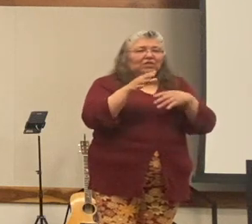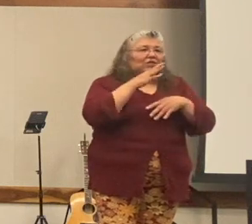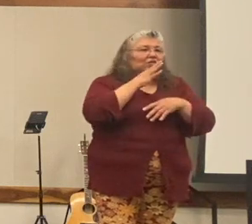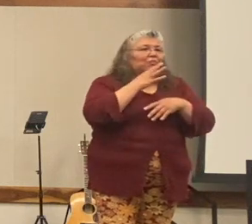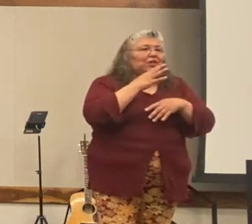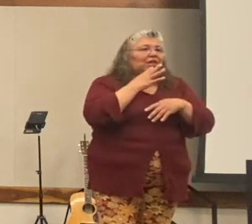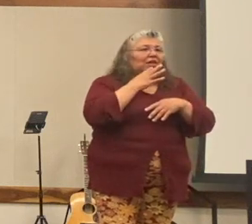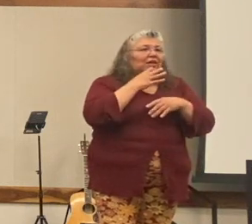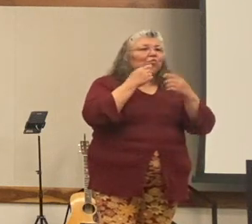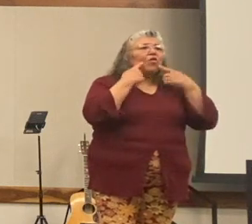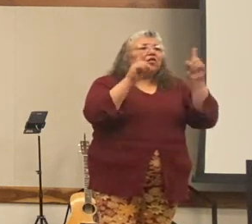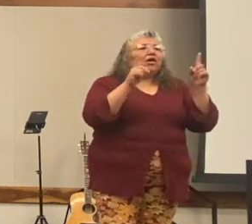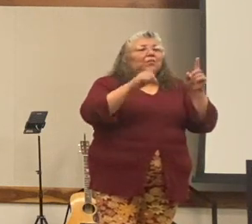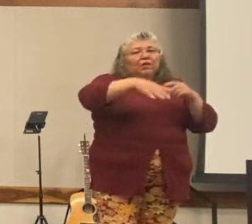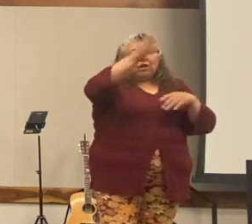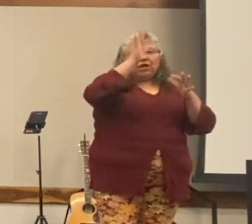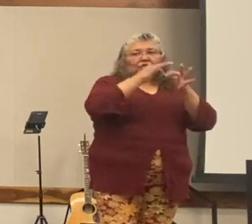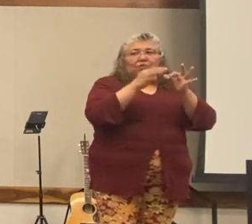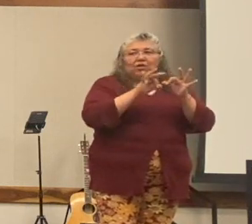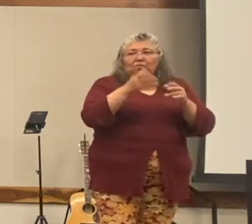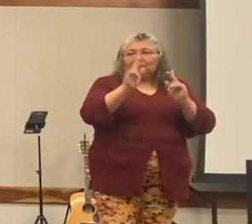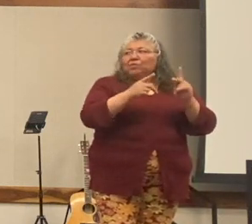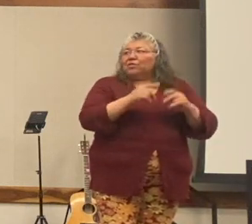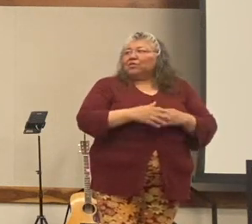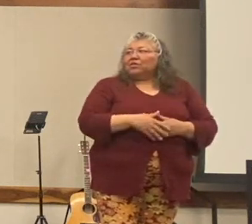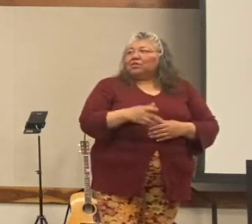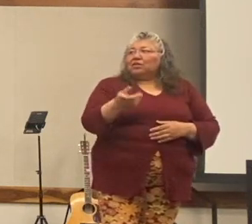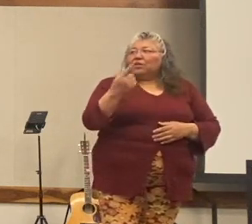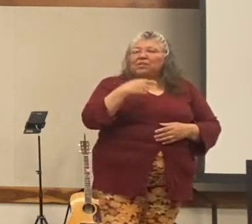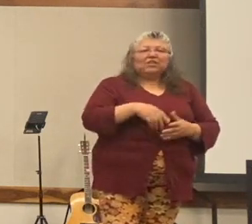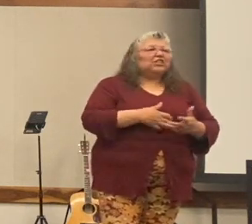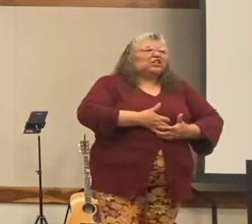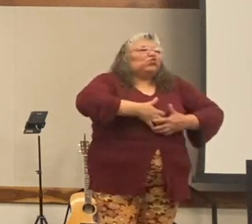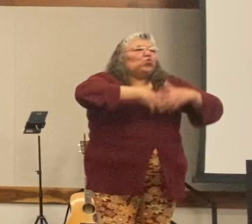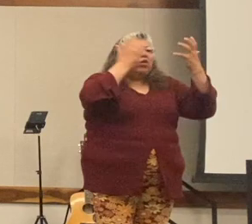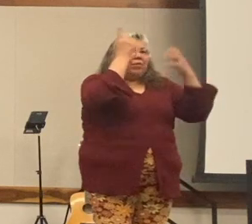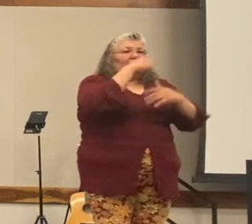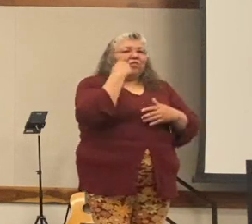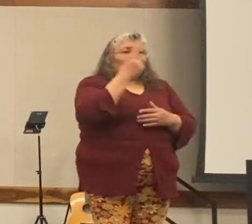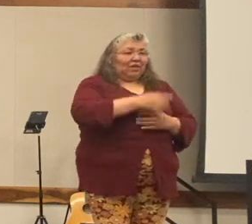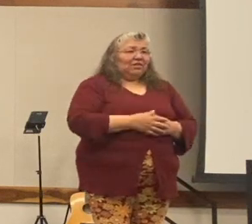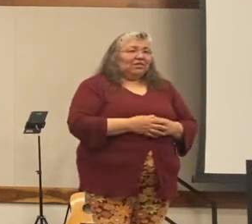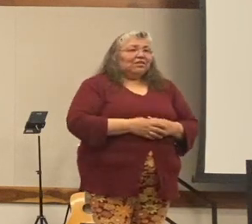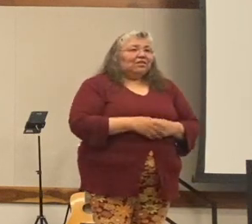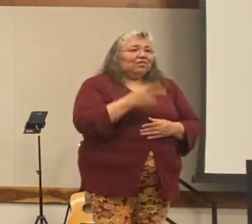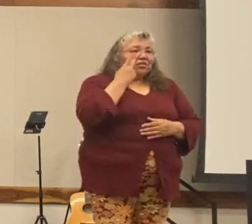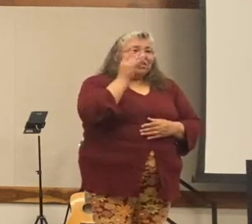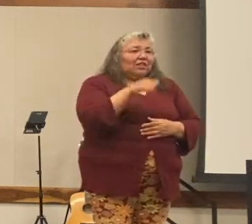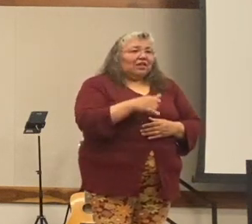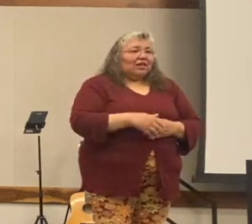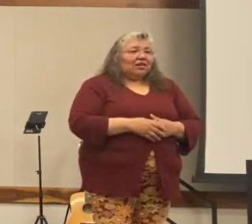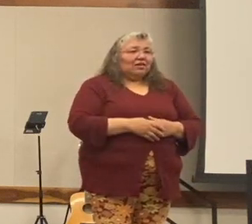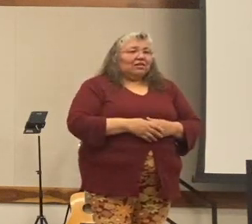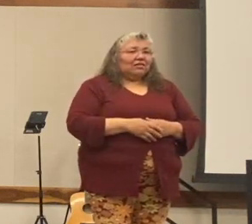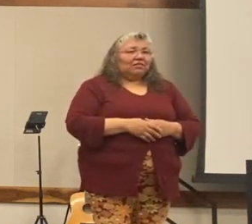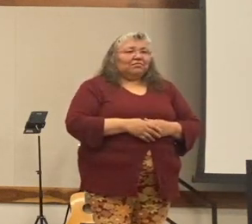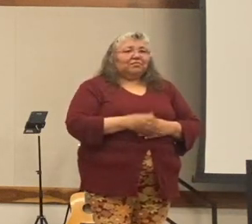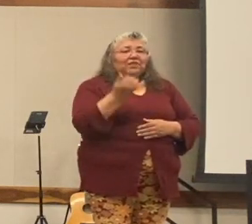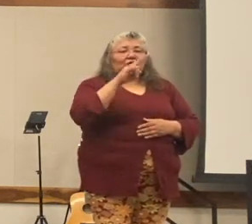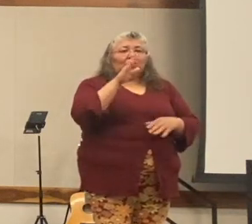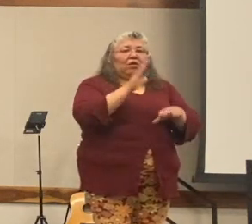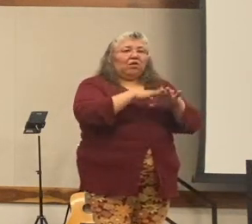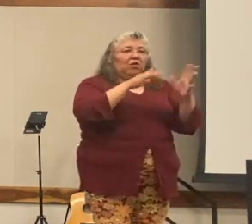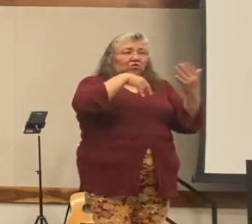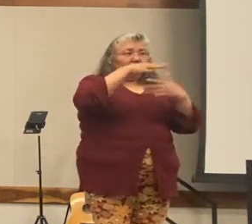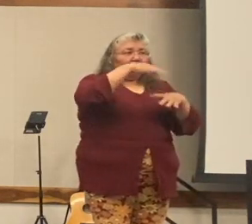speaking, proclaiming God's word, and people just come up to them and scream in their face? Yeah. You ever seen those? Anybody on social